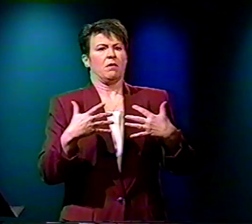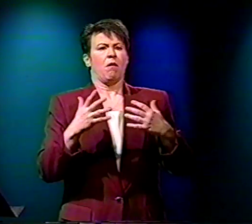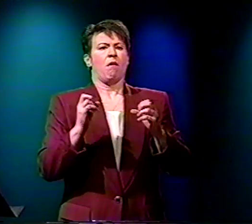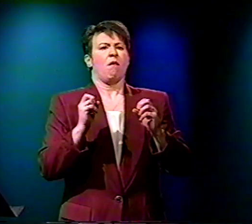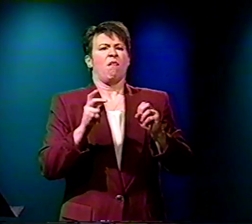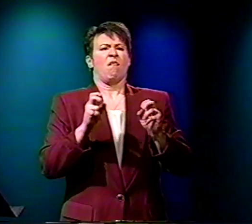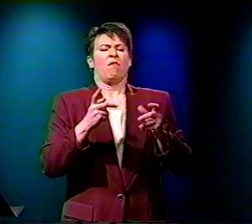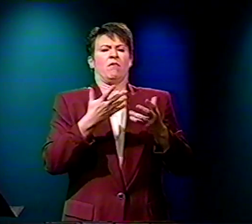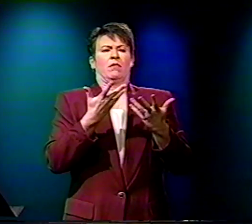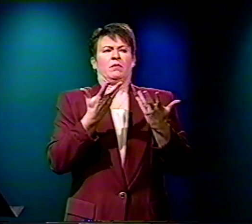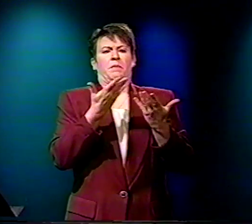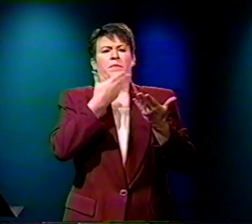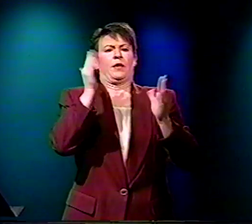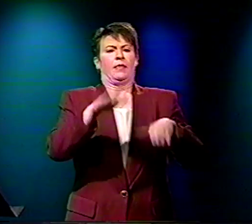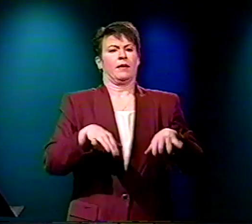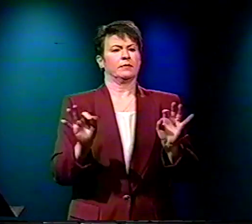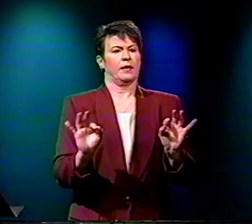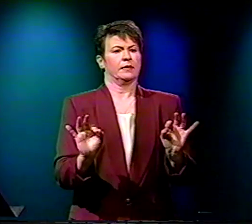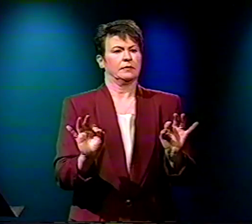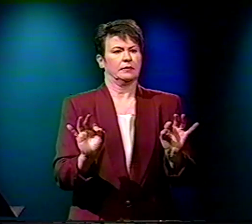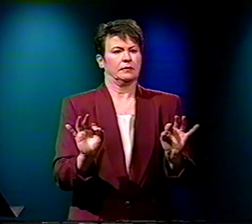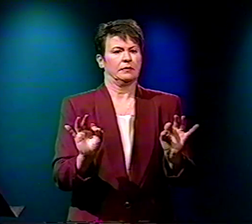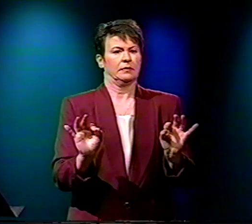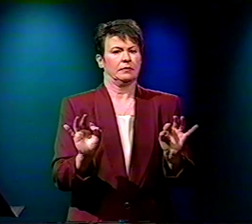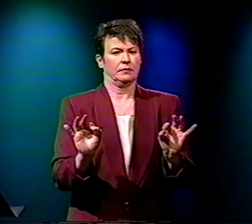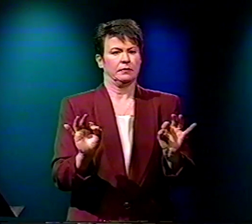interpreter services completely. And so they say, well, okay, well, I guess that's better than nothing.